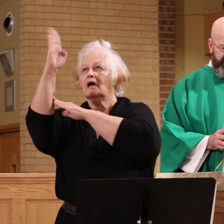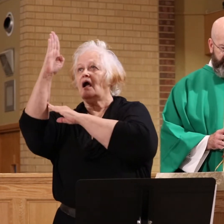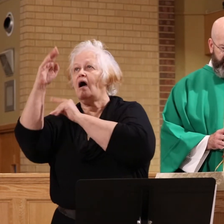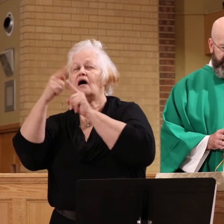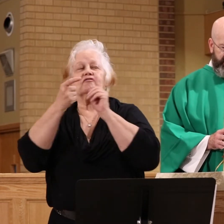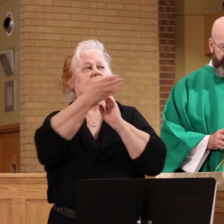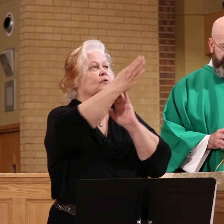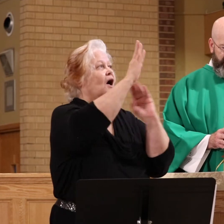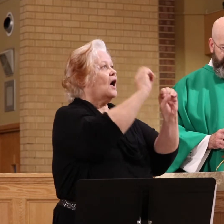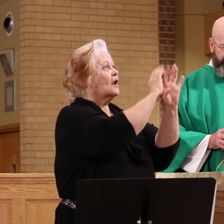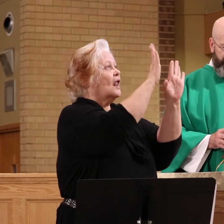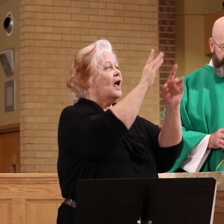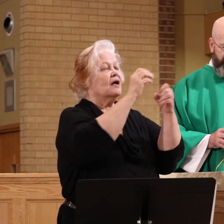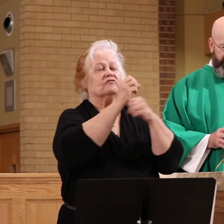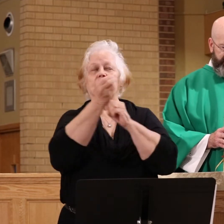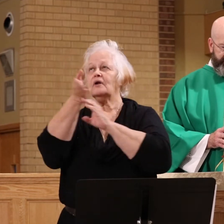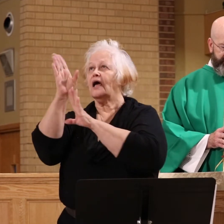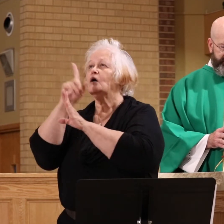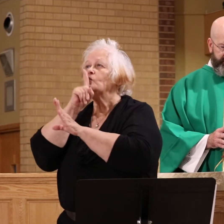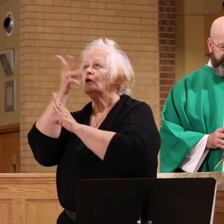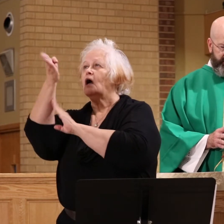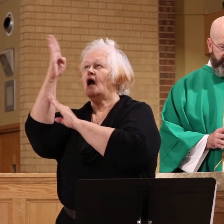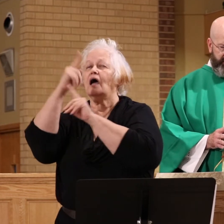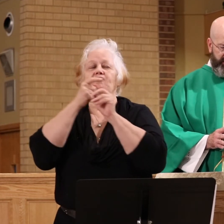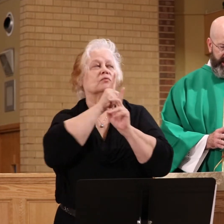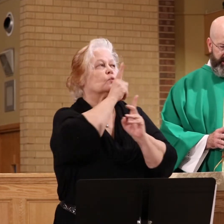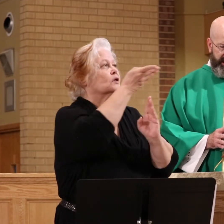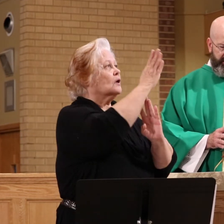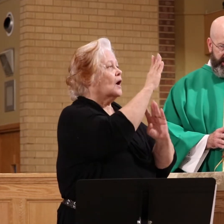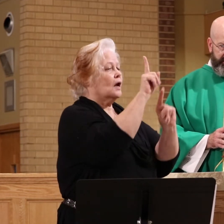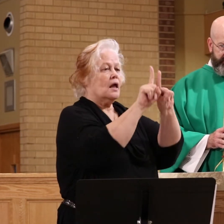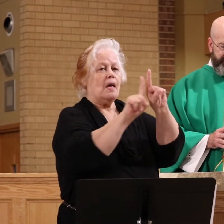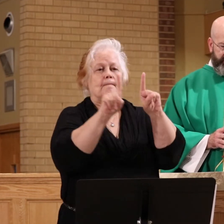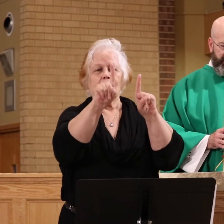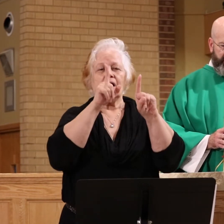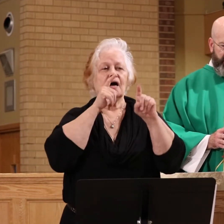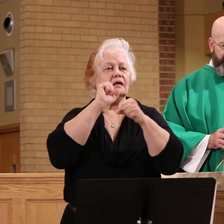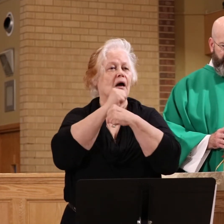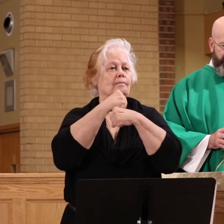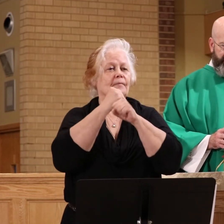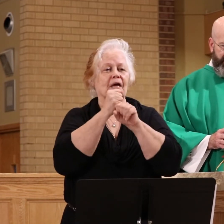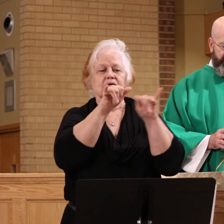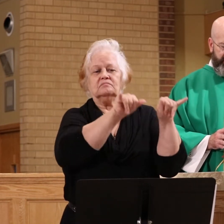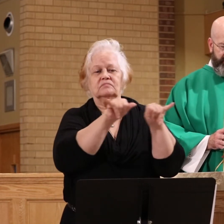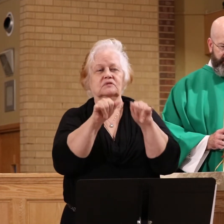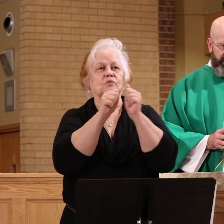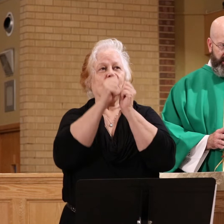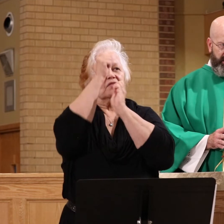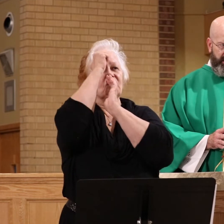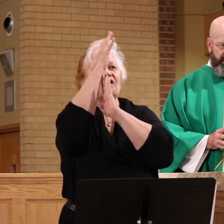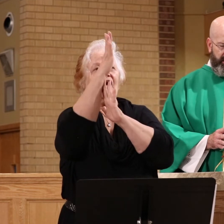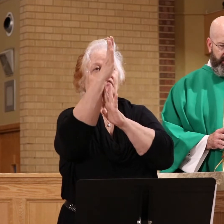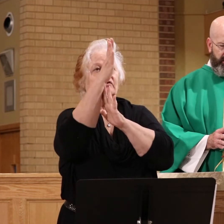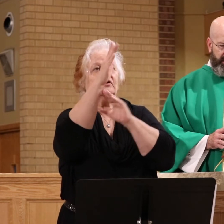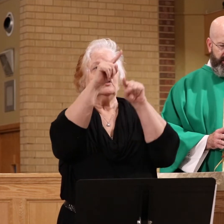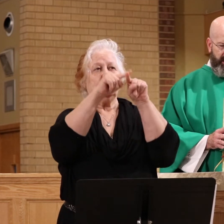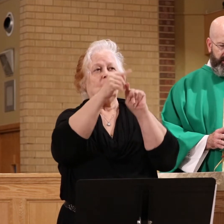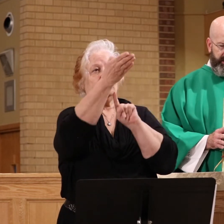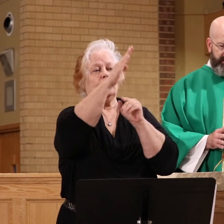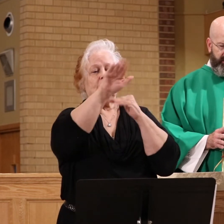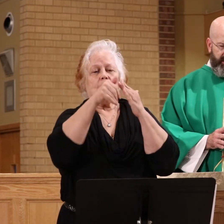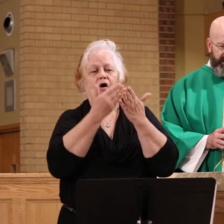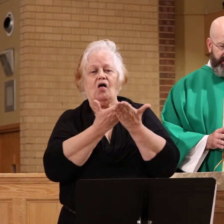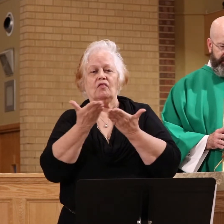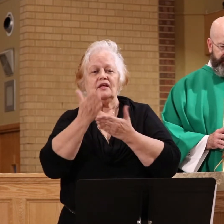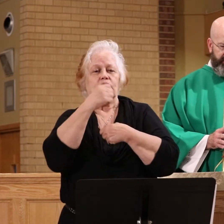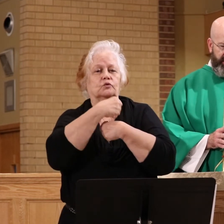God, light from light, true God from true God, begotten, not made, consubstantial with the Father. Through Him all